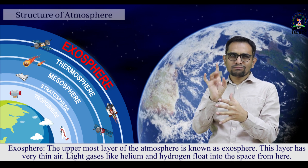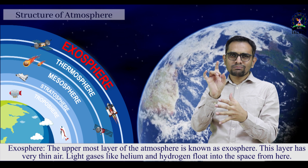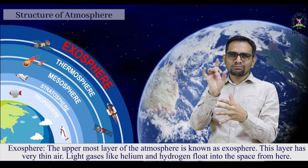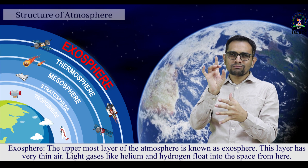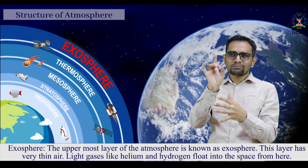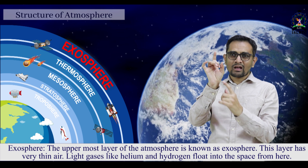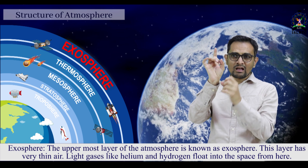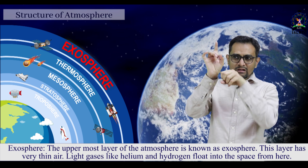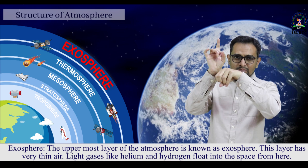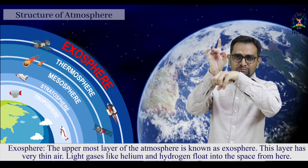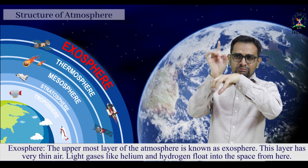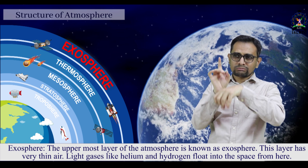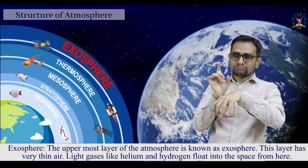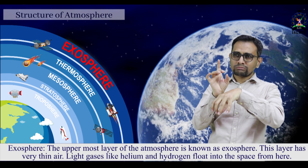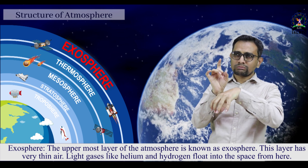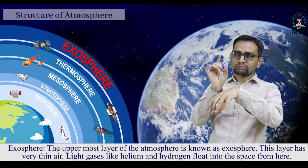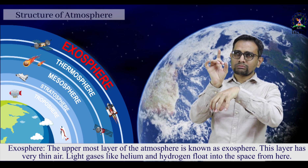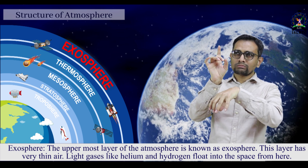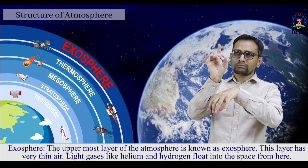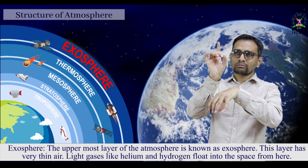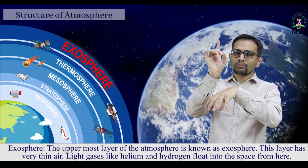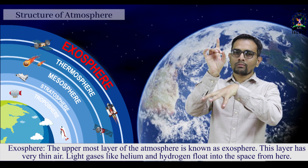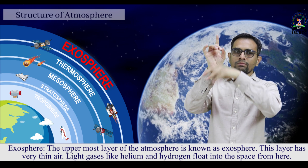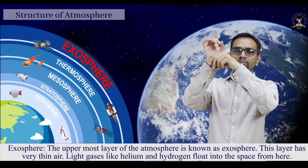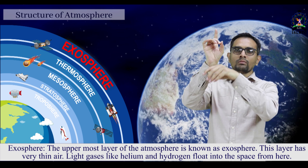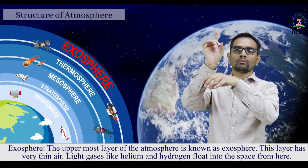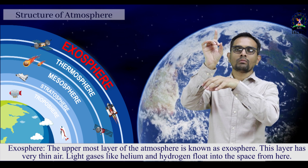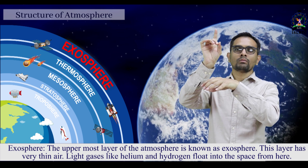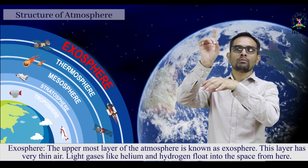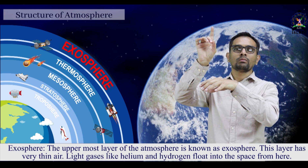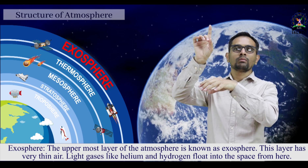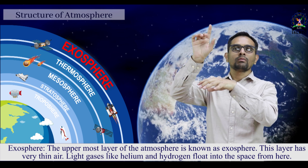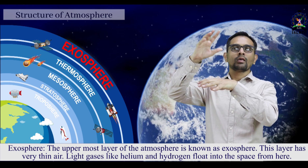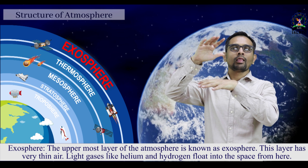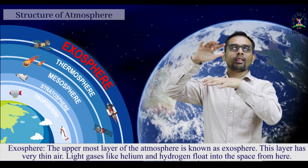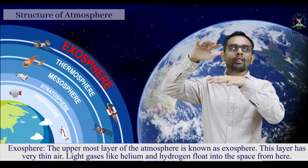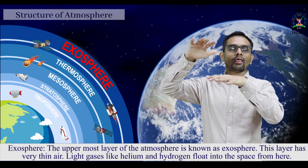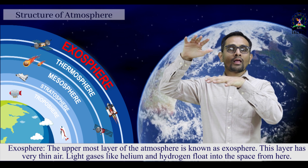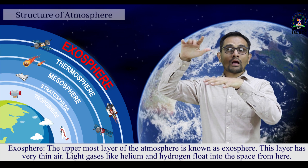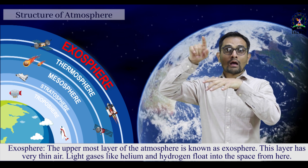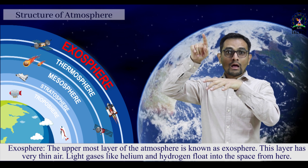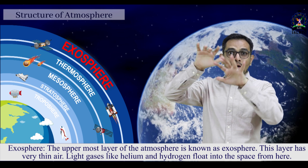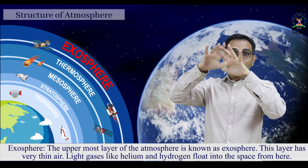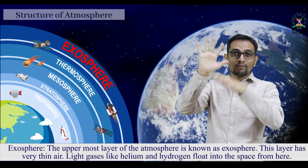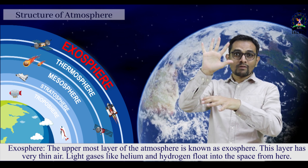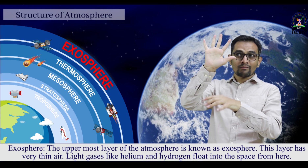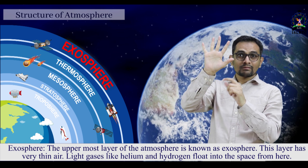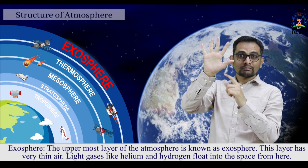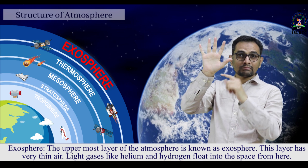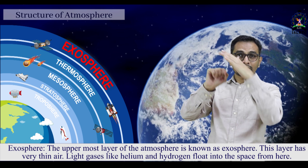This layer has very thin air. Light gases like helium and hydrogen